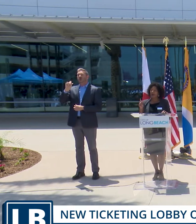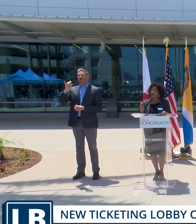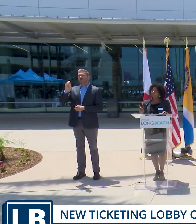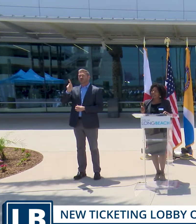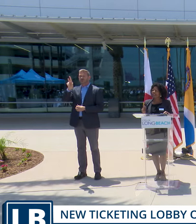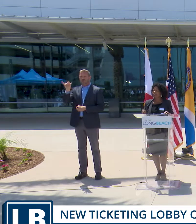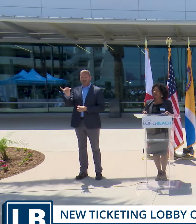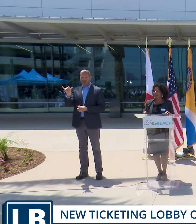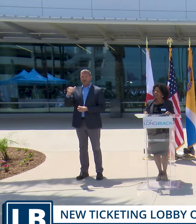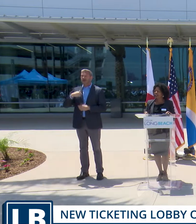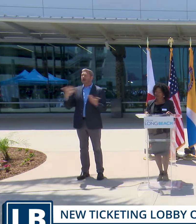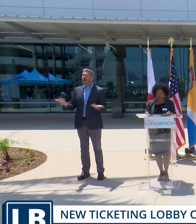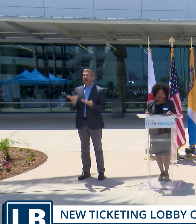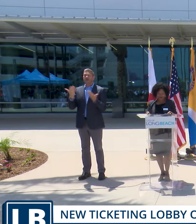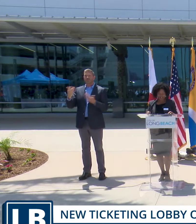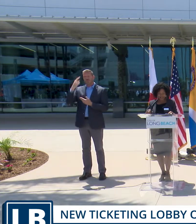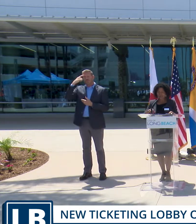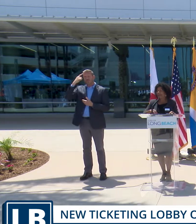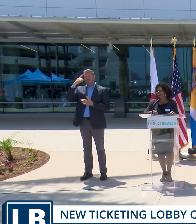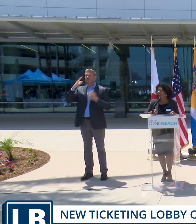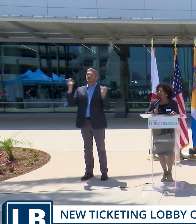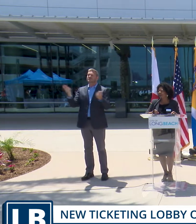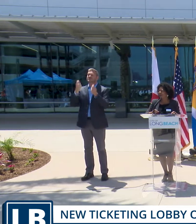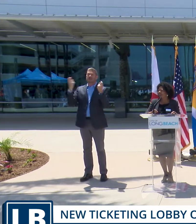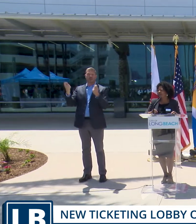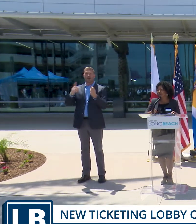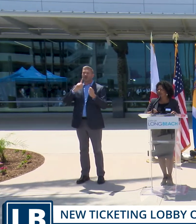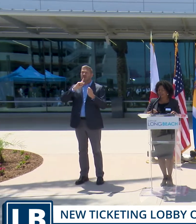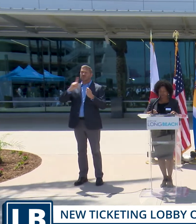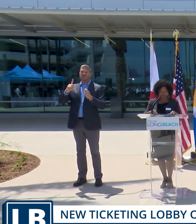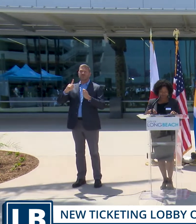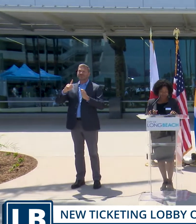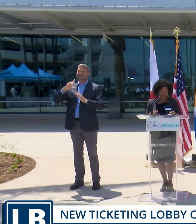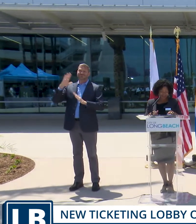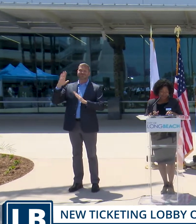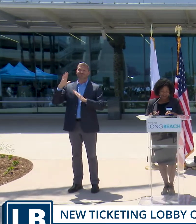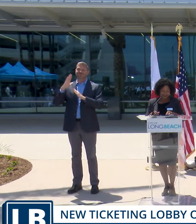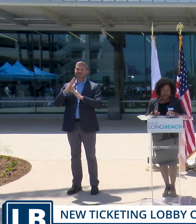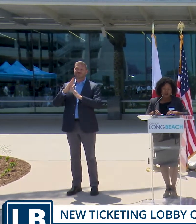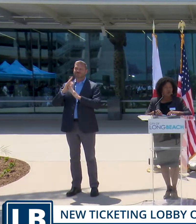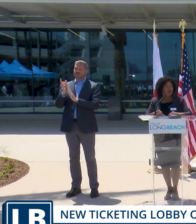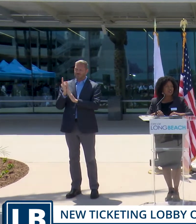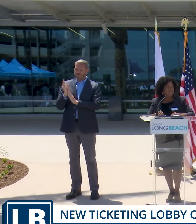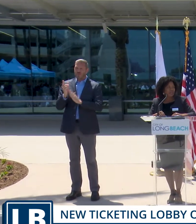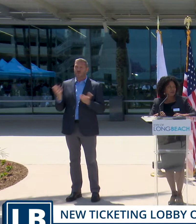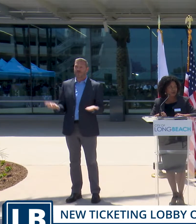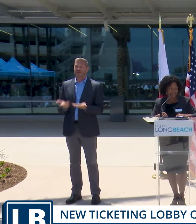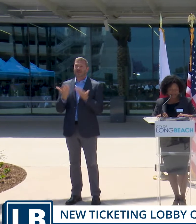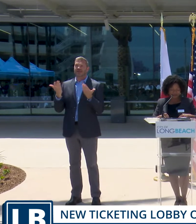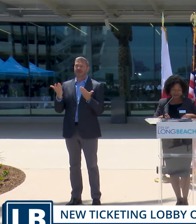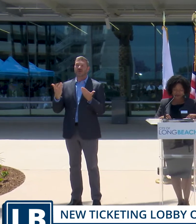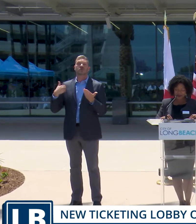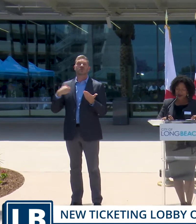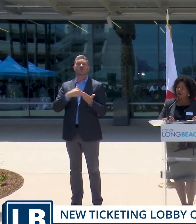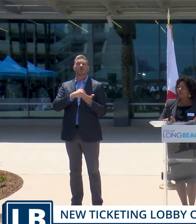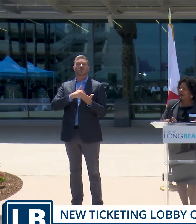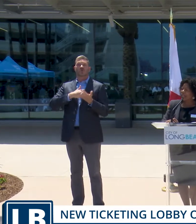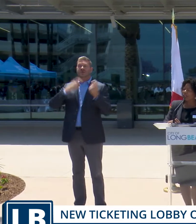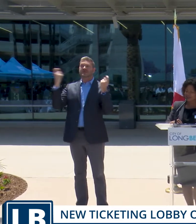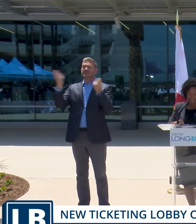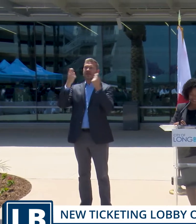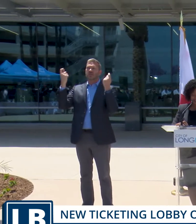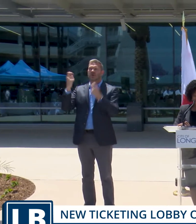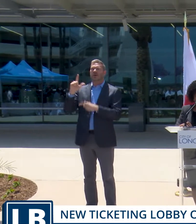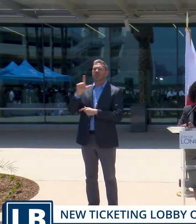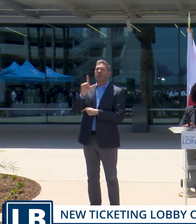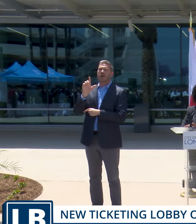a momentous occasion right here at Long Beach Airport. We're celebrating our brand